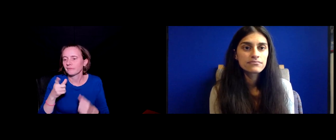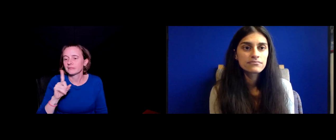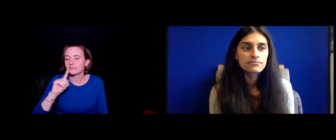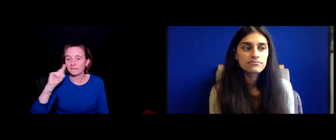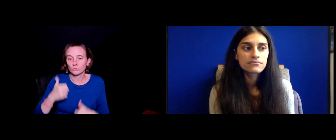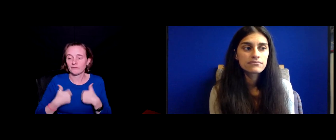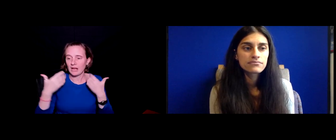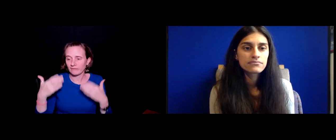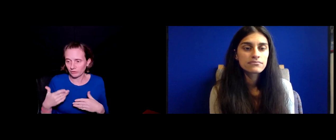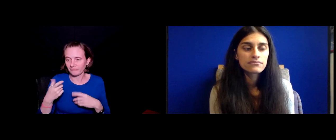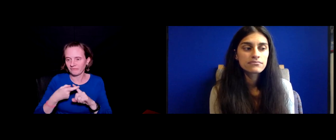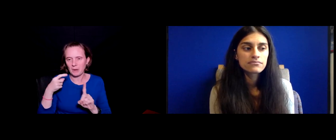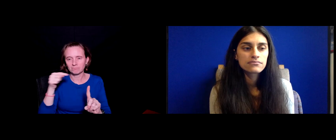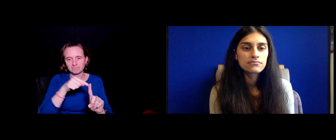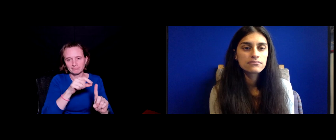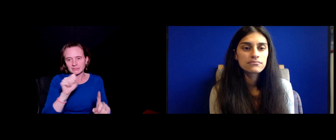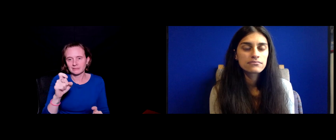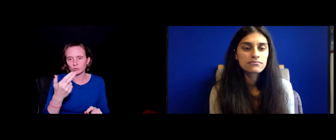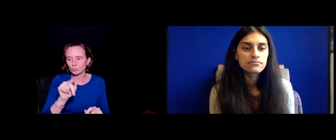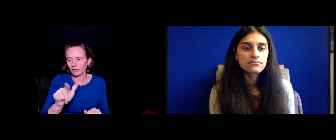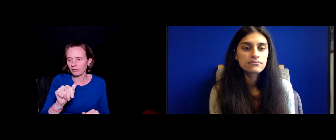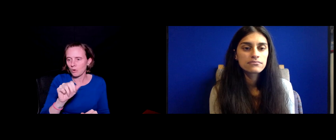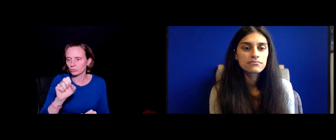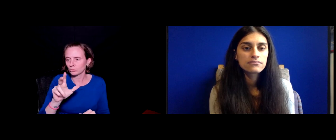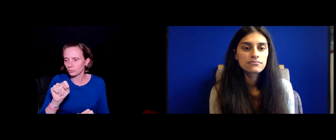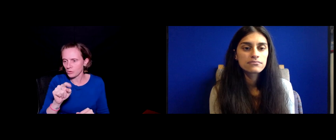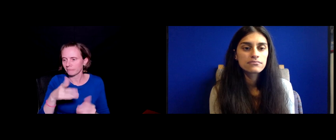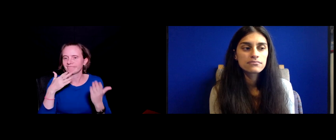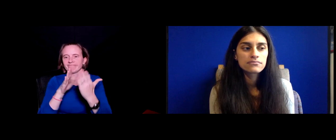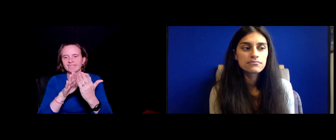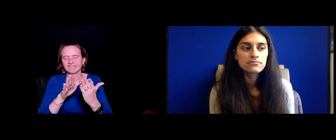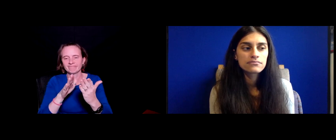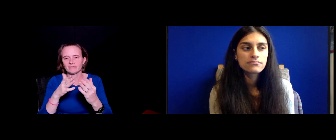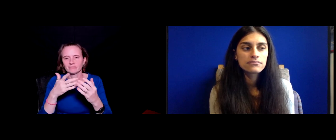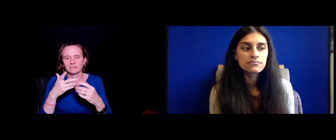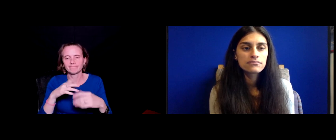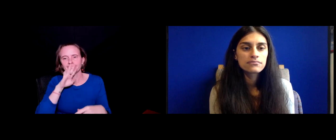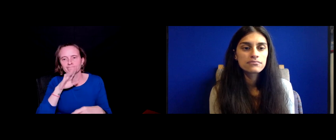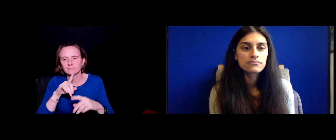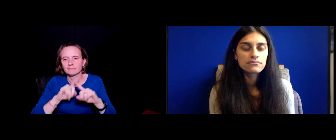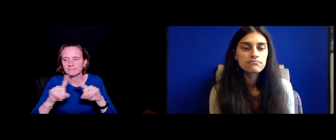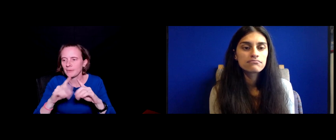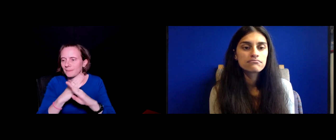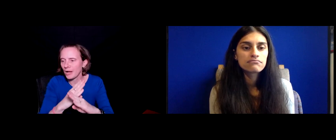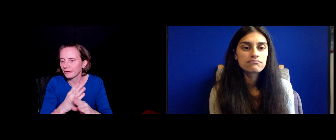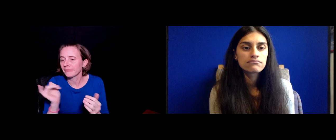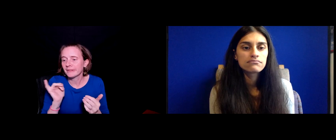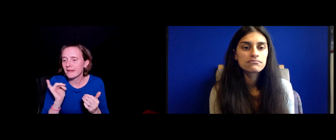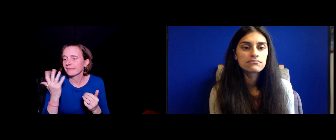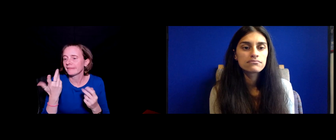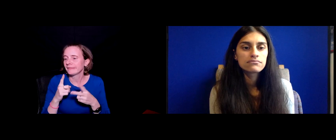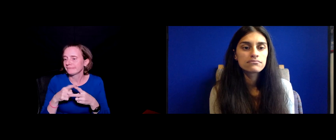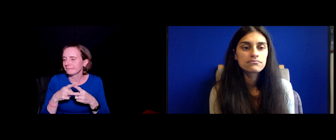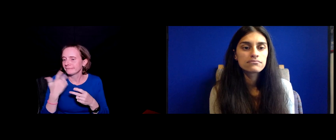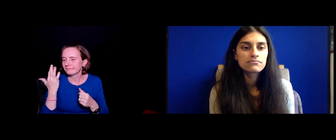in our community. The other stat I wanted to share that I found from social media is that deaf survivors of sexual assault